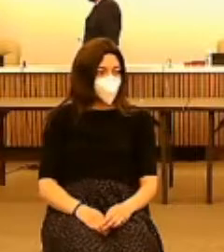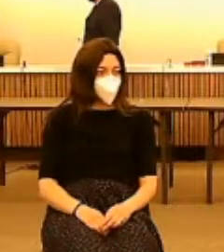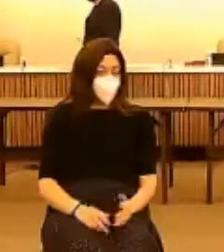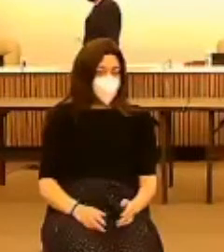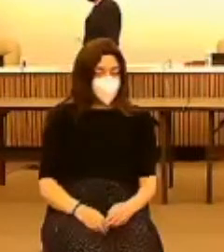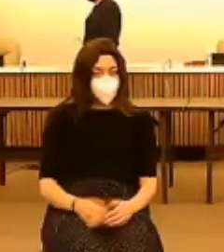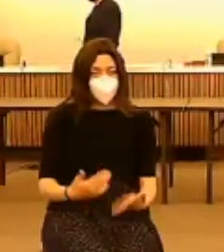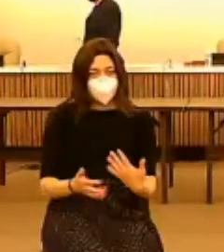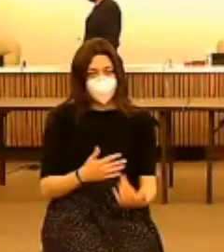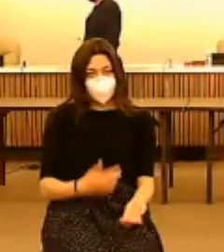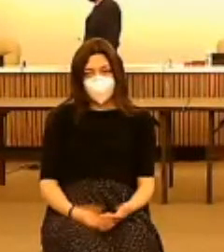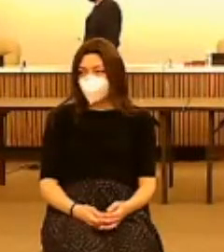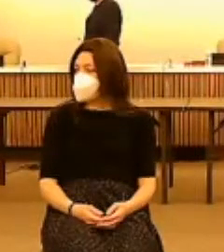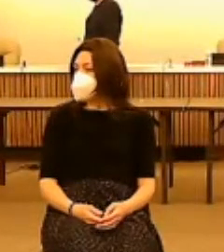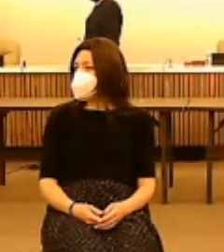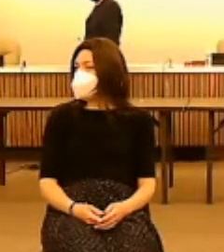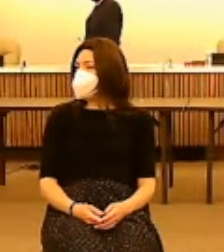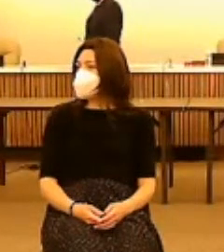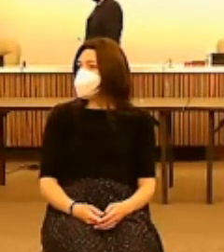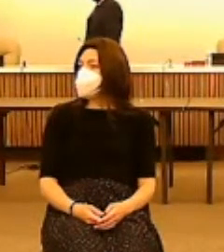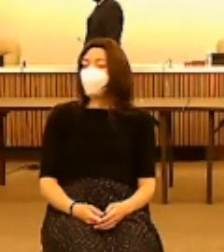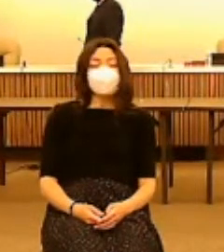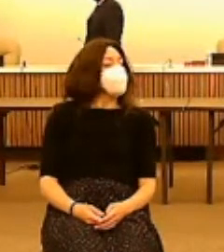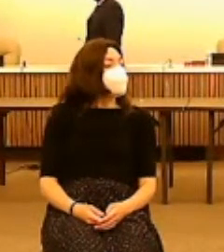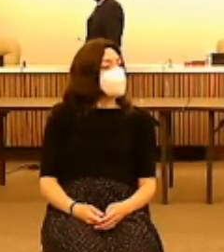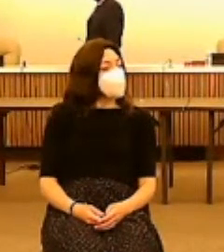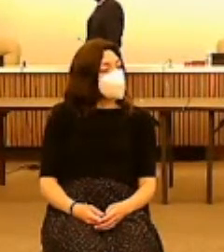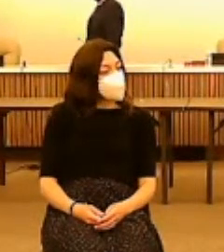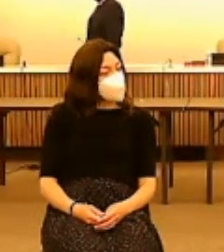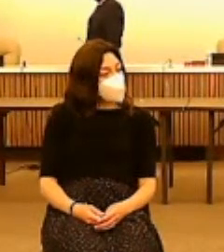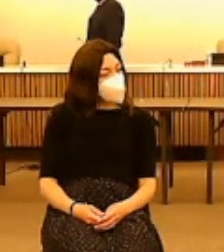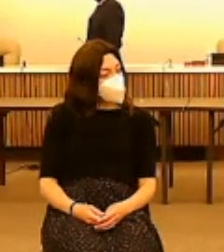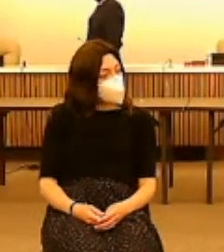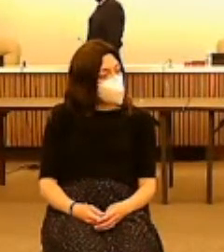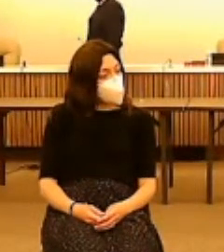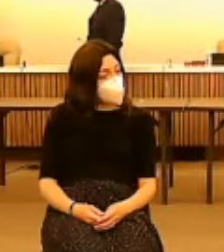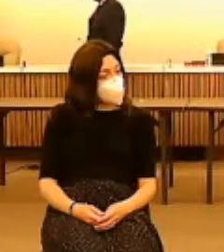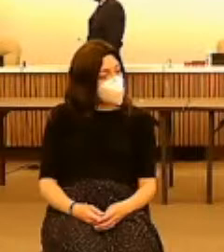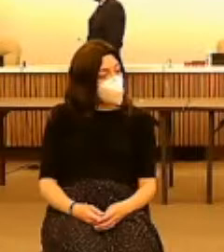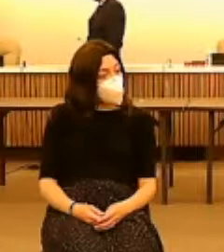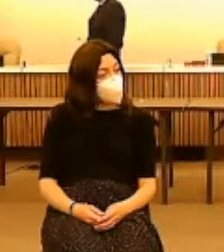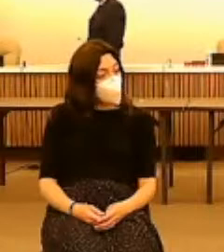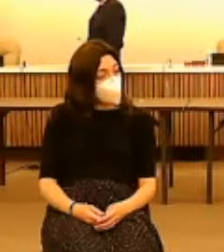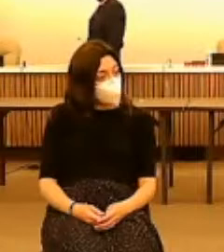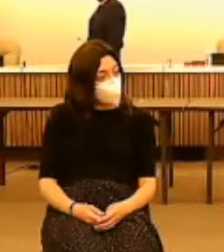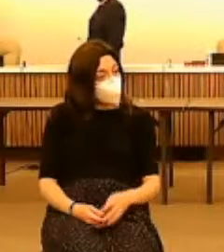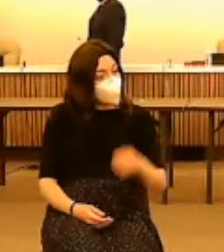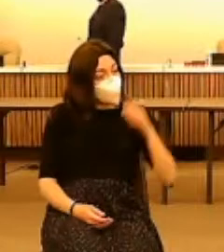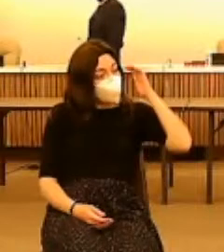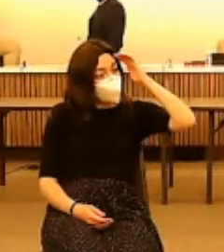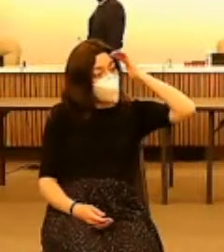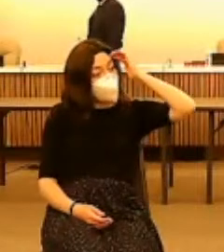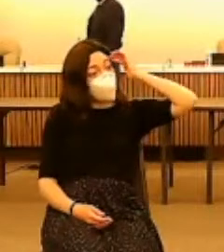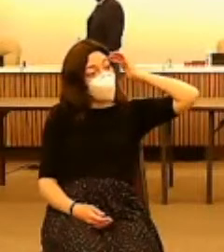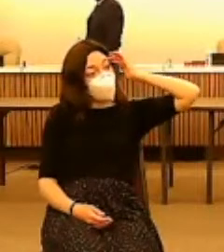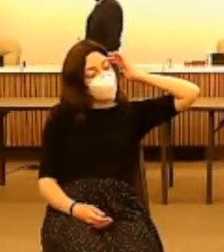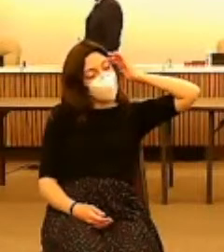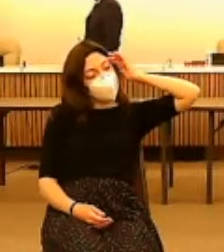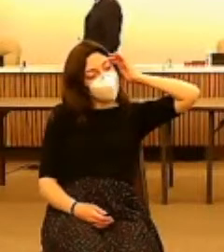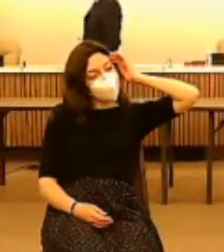Elbon? Craig, you were supposed to talk to the people at Monte Elbon and get them to go into Bugaboo Creek. Yeah, I did email them. Well,